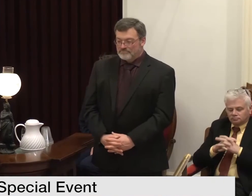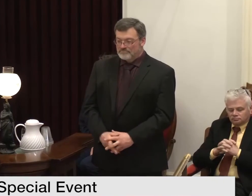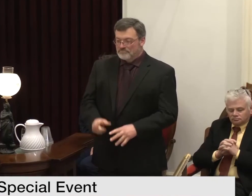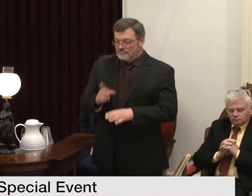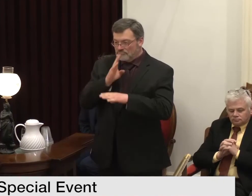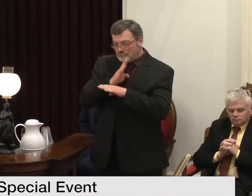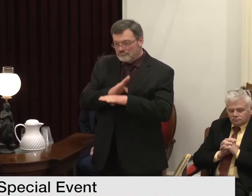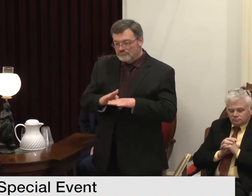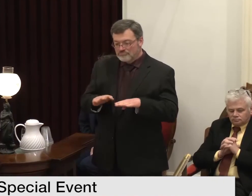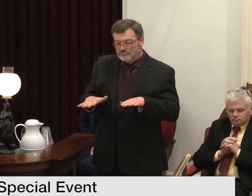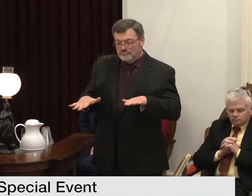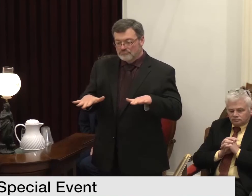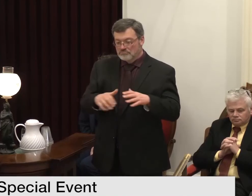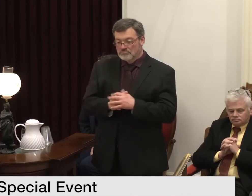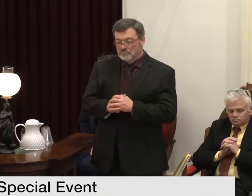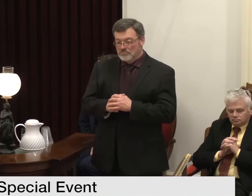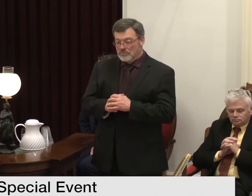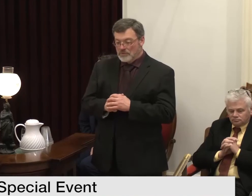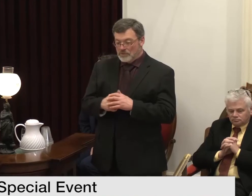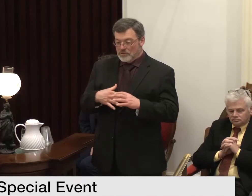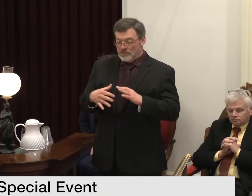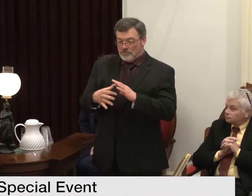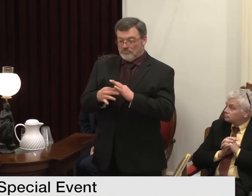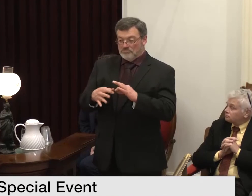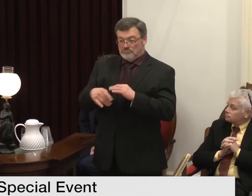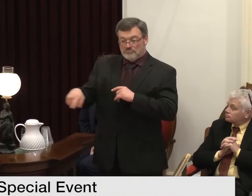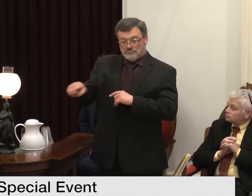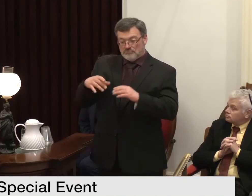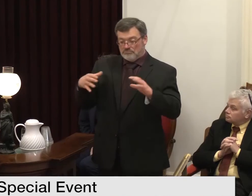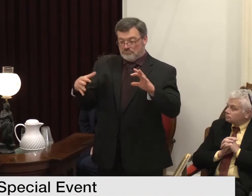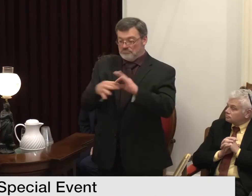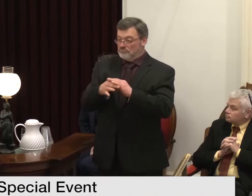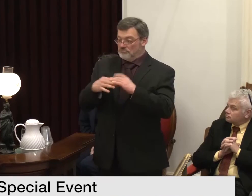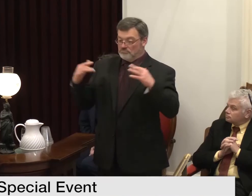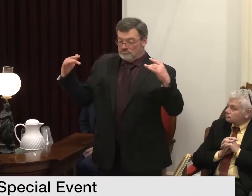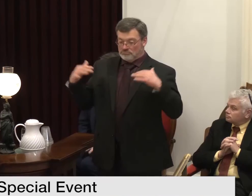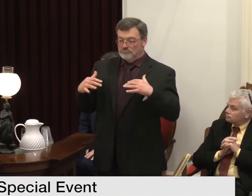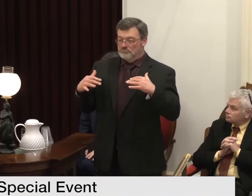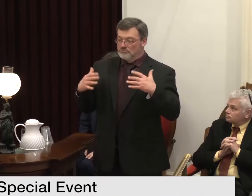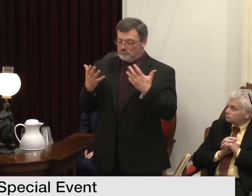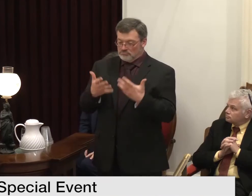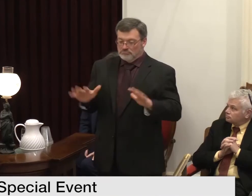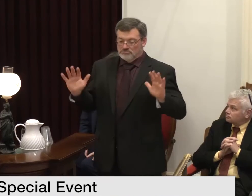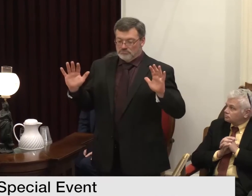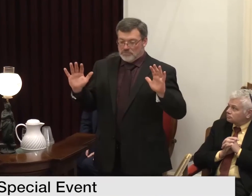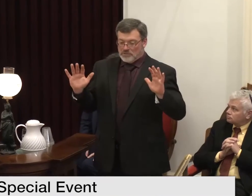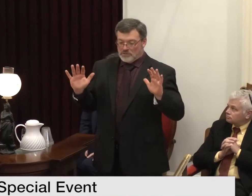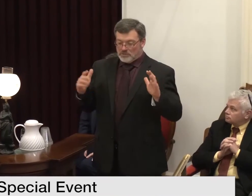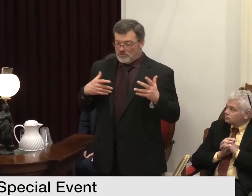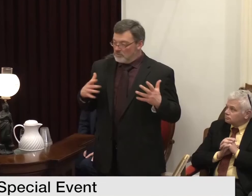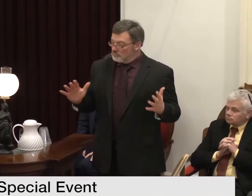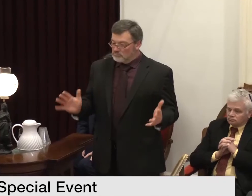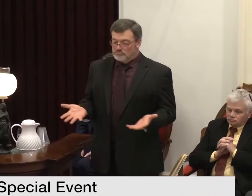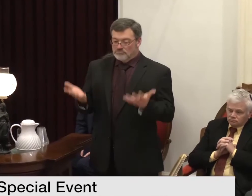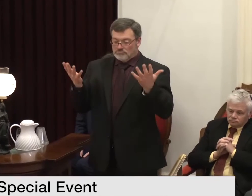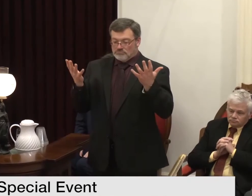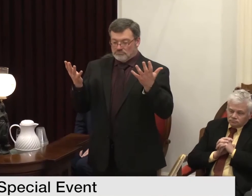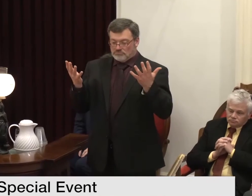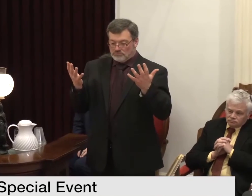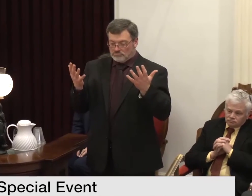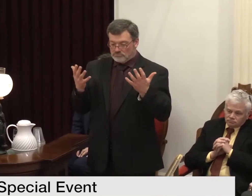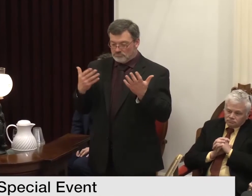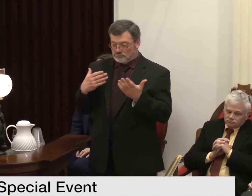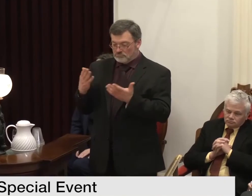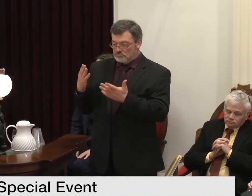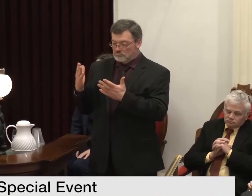Before I declare the joint assembly dissolved, I'd like to offer that we would please rise and let our guests in the center of the chamber, the